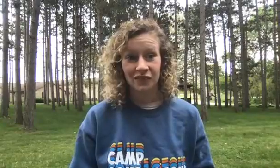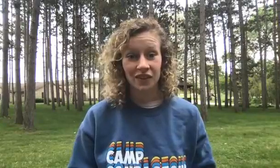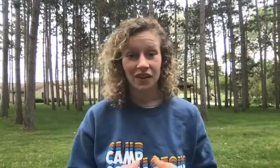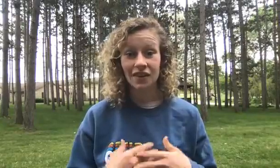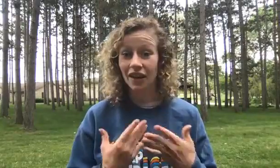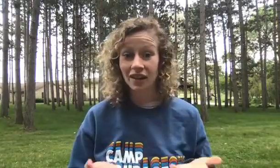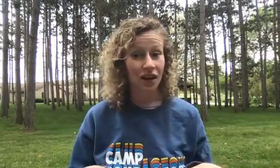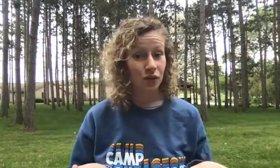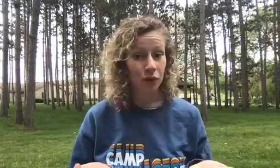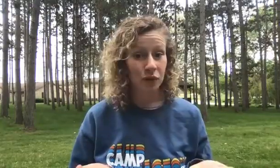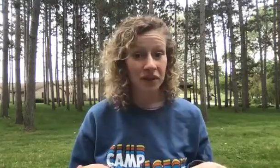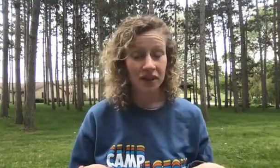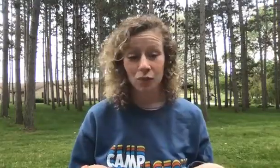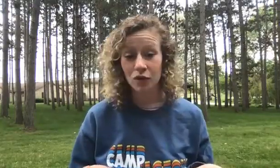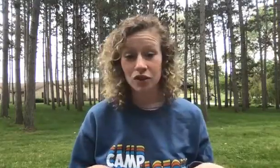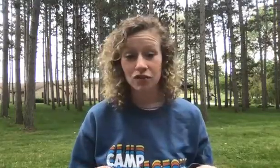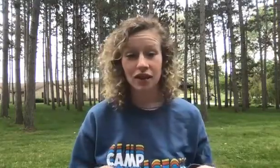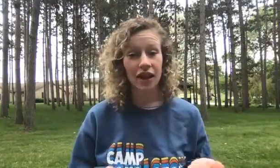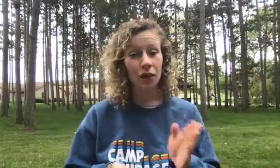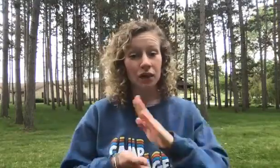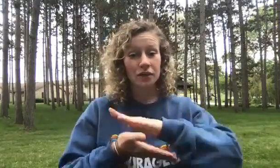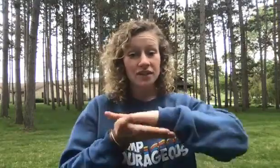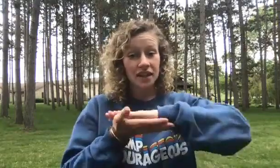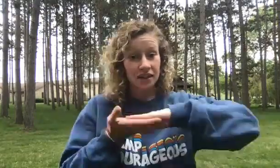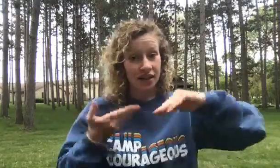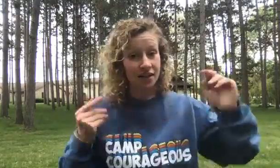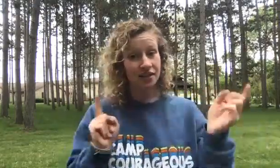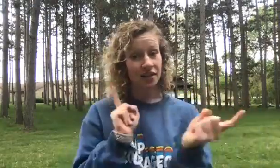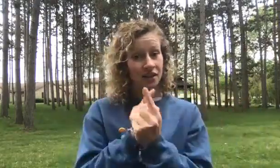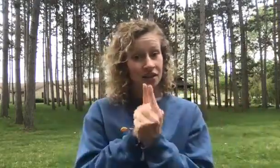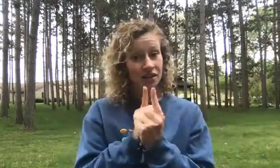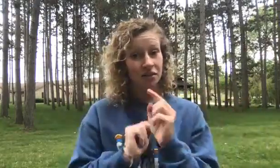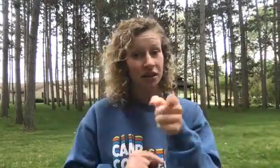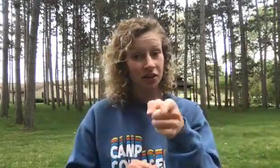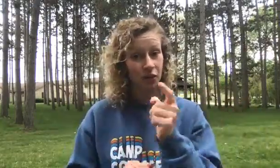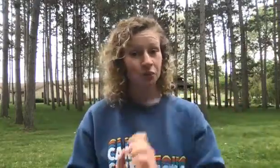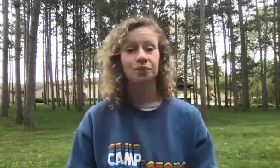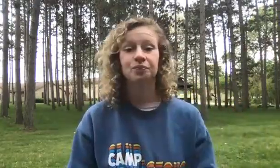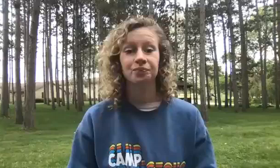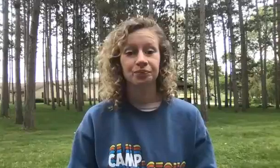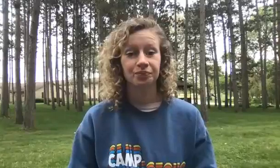And then if we were meeting in person right now, I would say, nice to meet you.